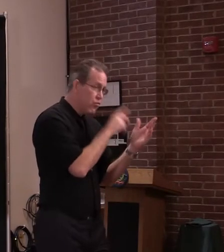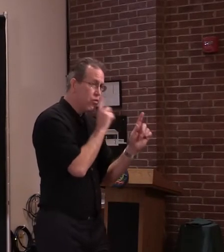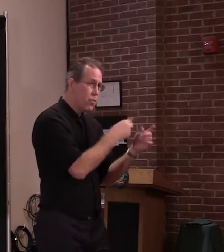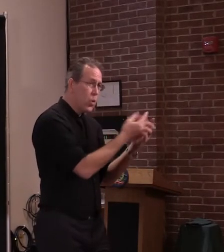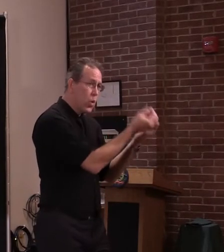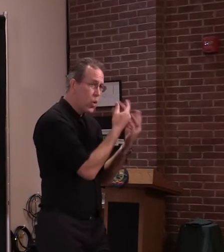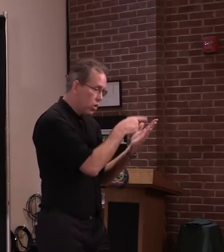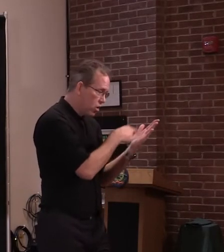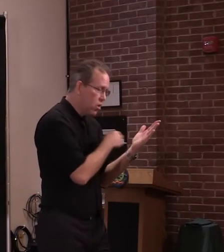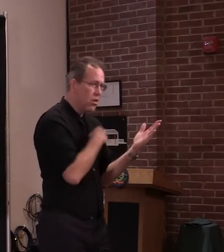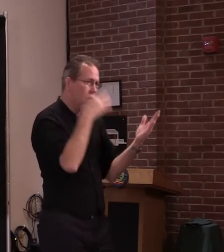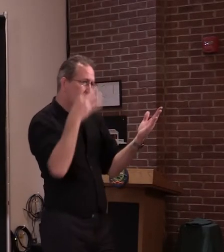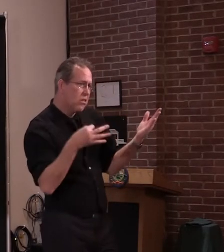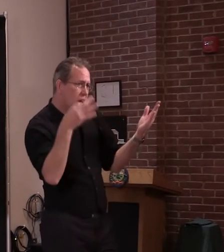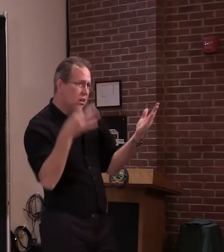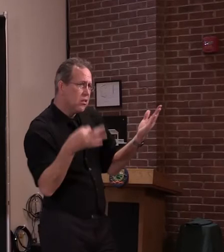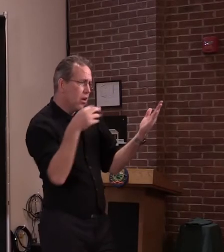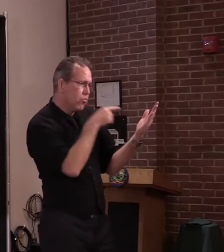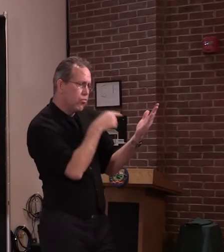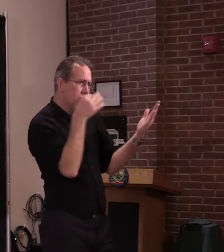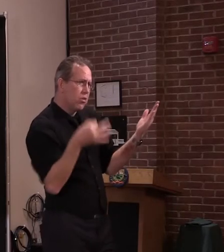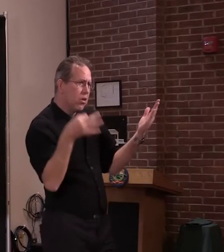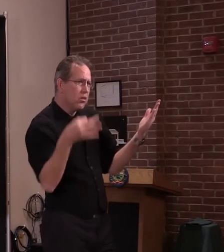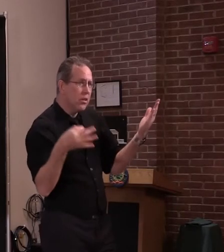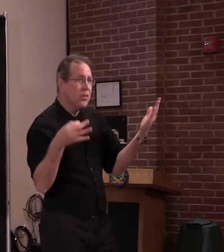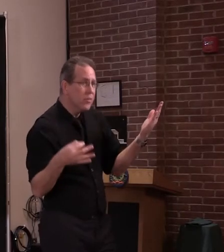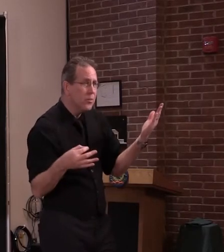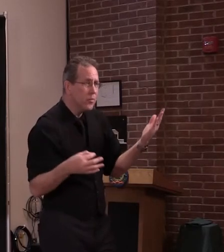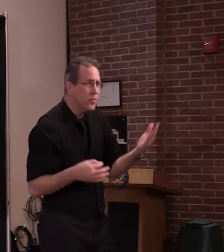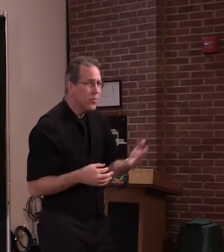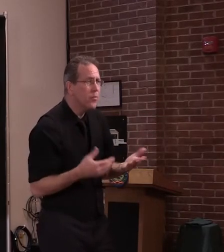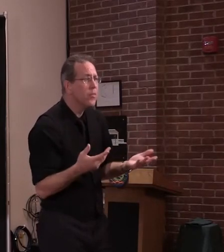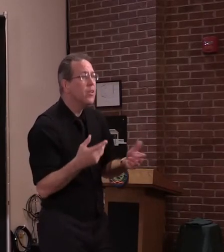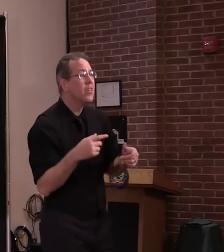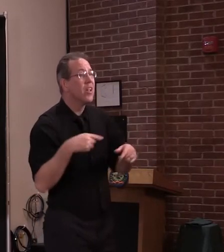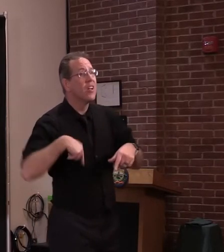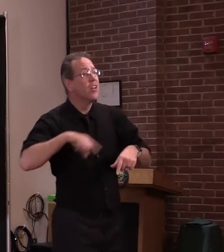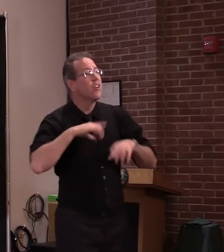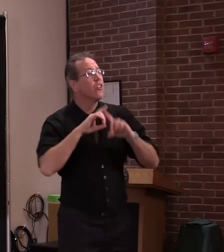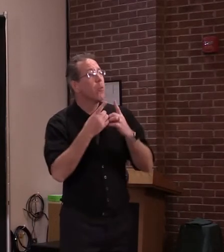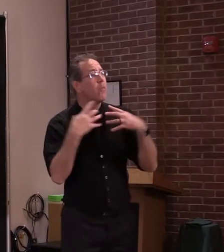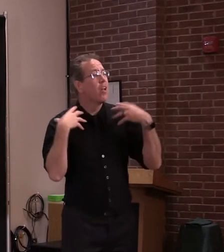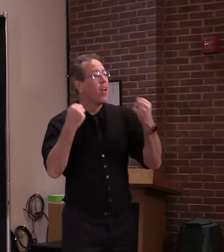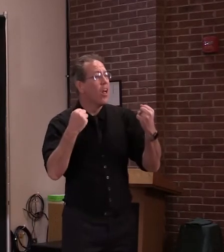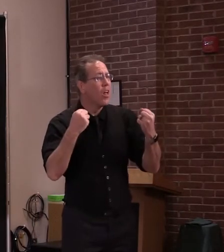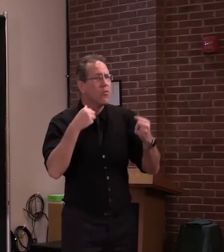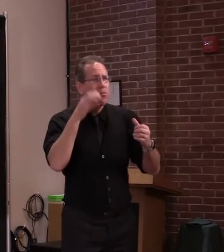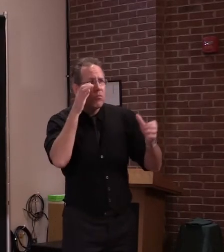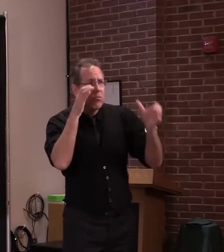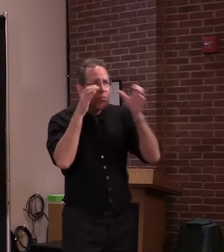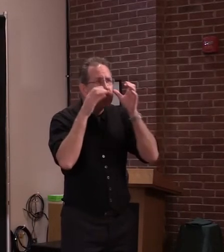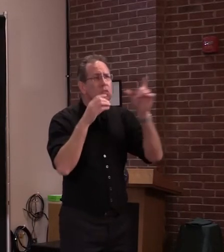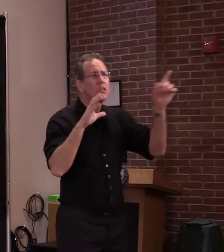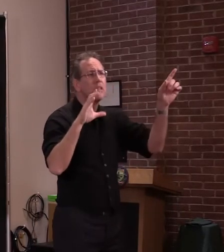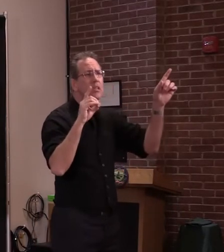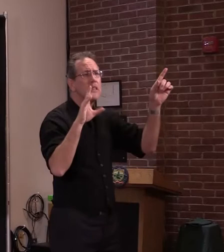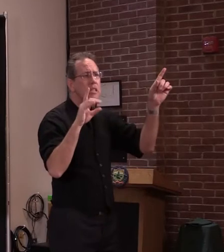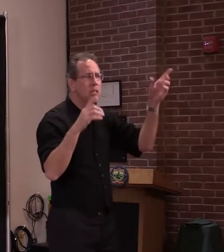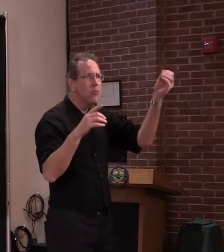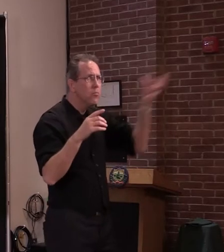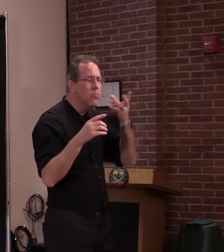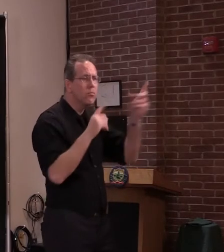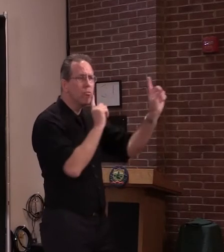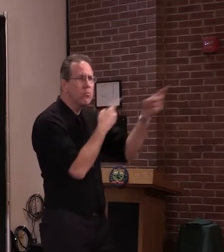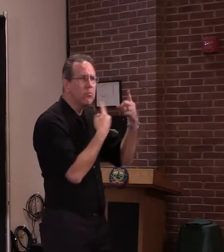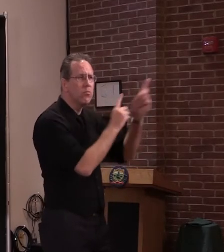the health department participated in a publication with CDC evaluating contact tracing effectiveness